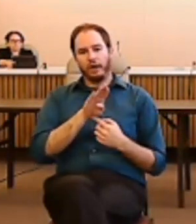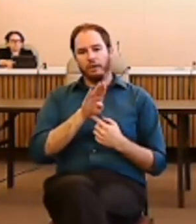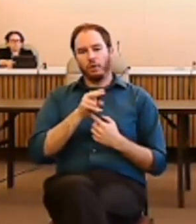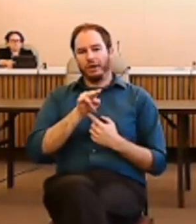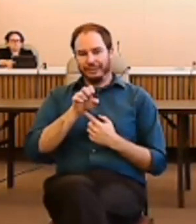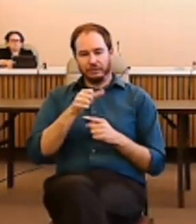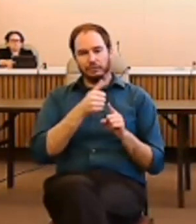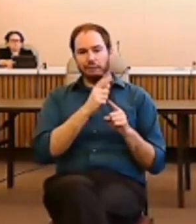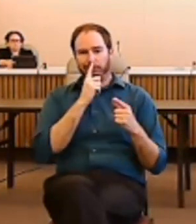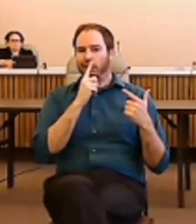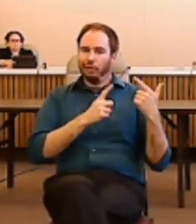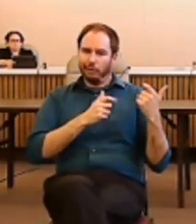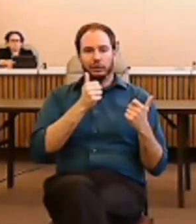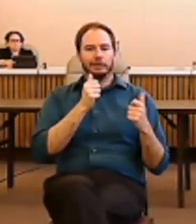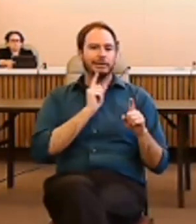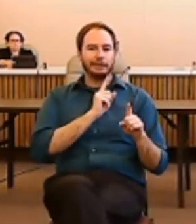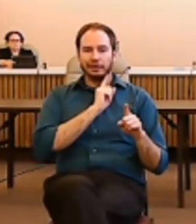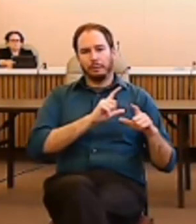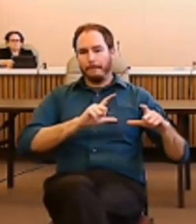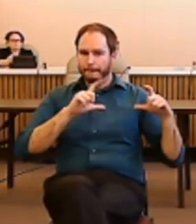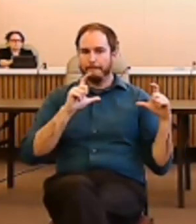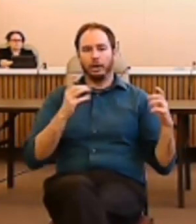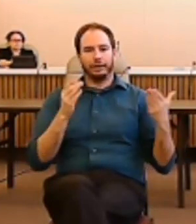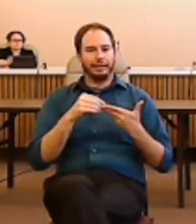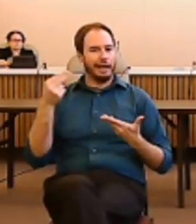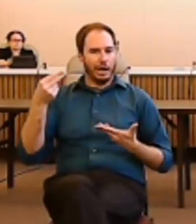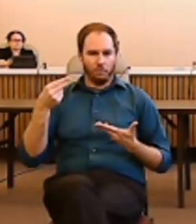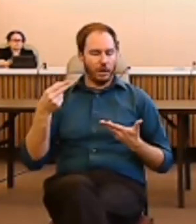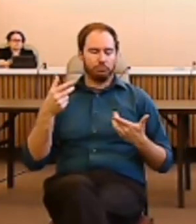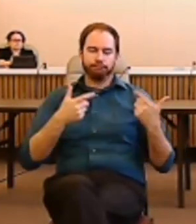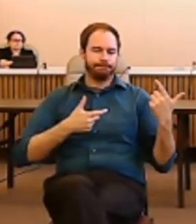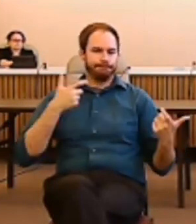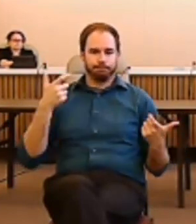the largest single parcel in town,